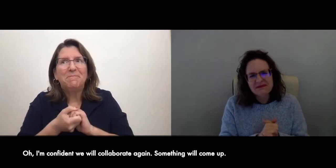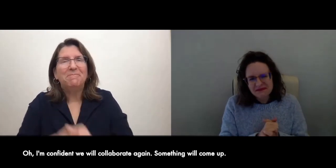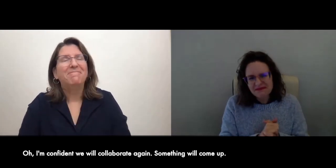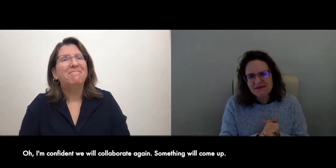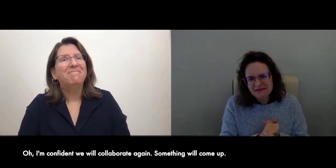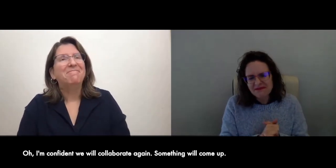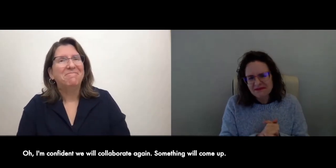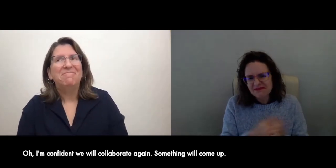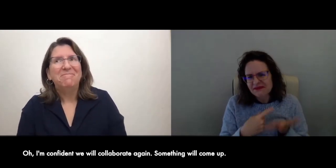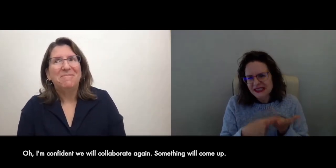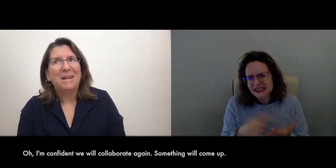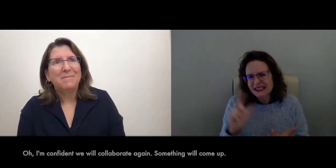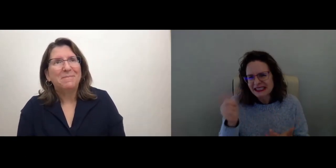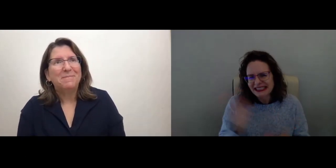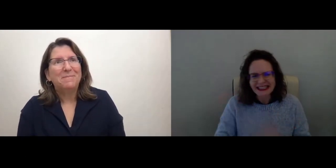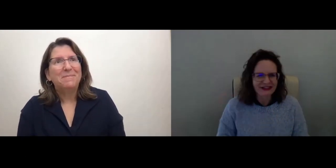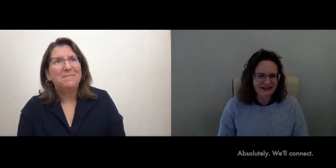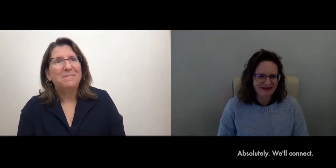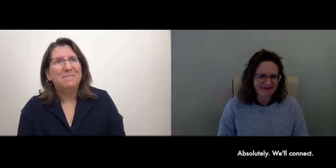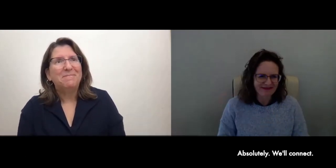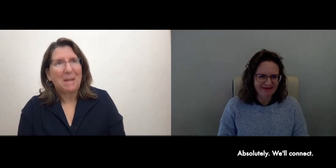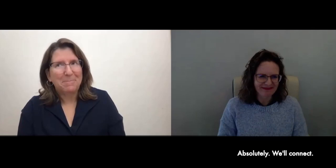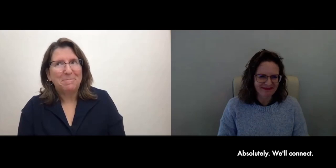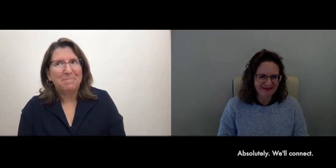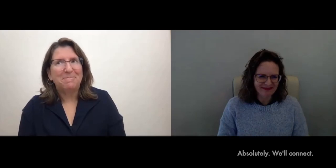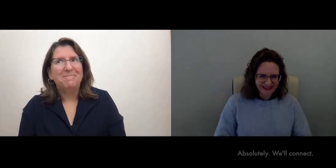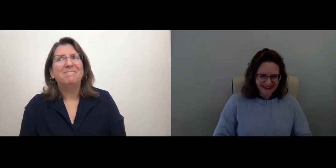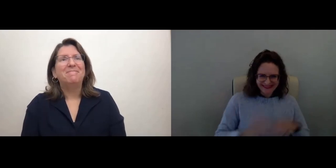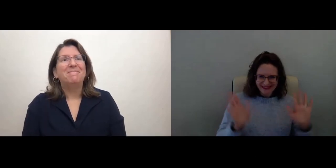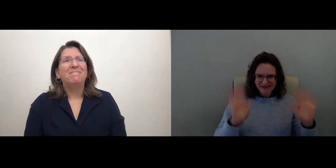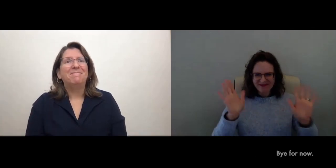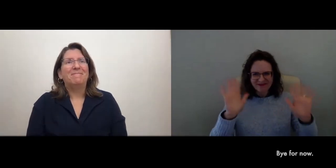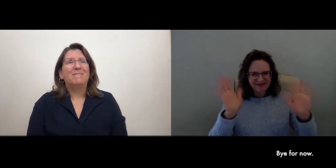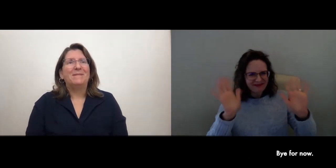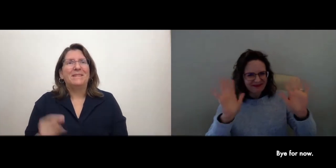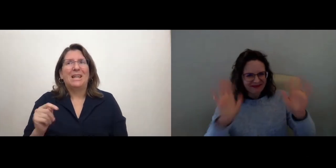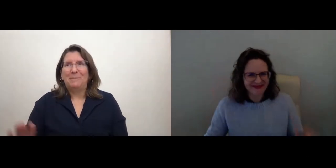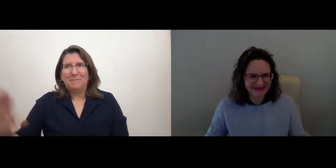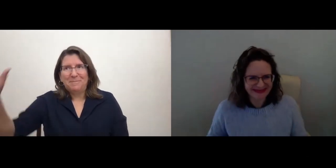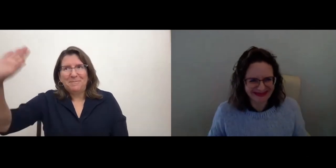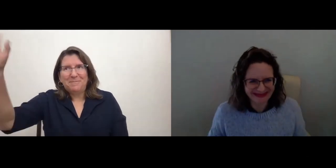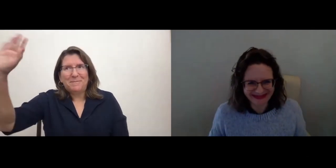again. Something will come up. Absolutely, we'll connect. Bye for now.